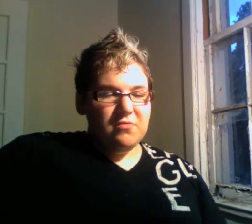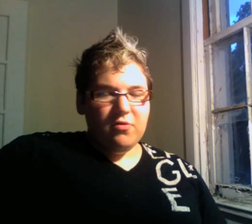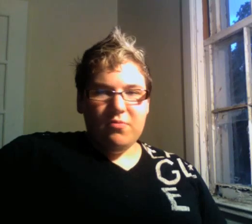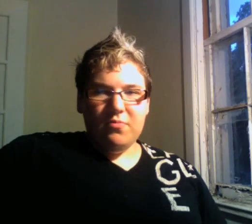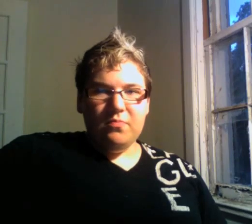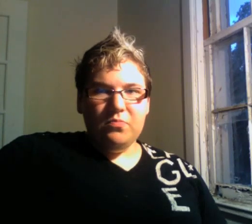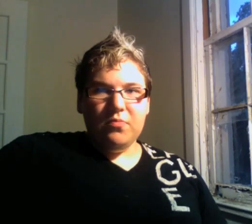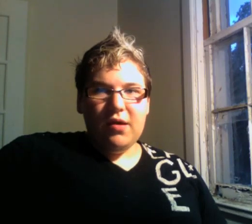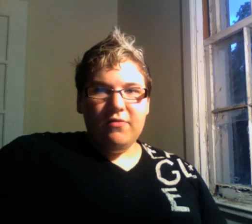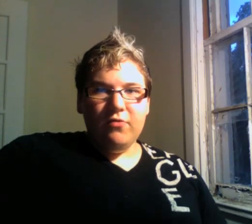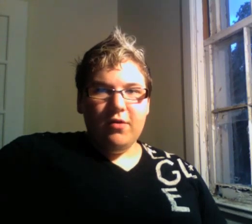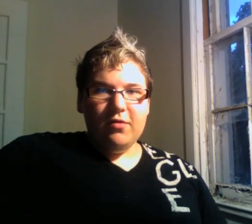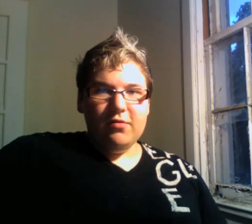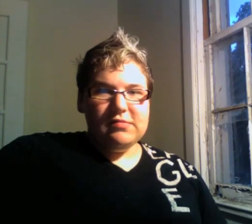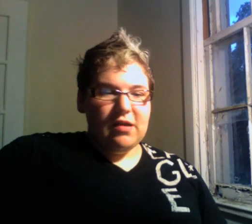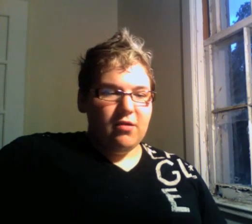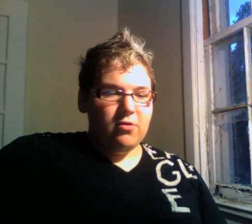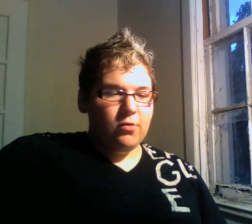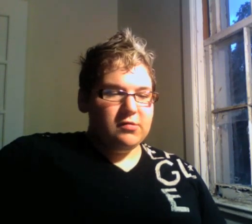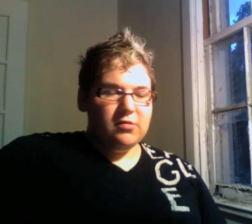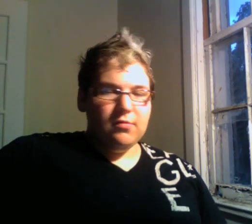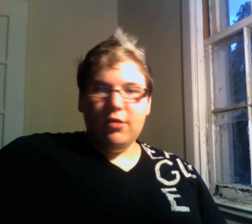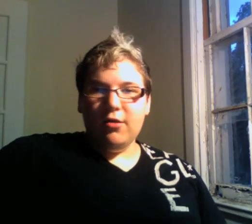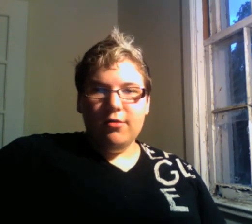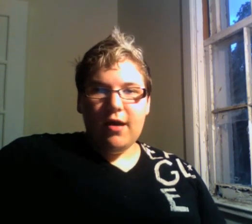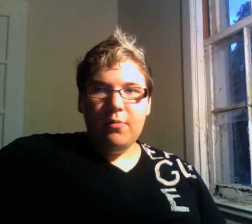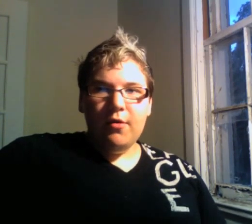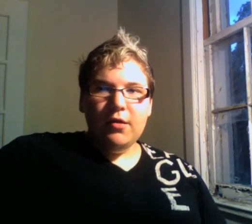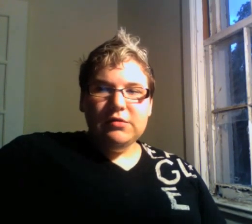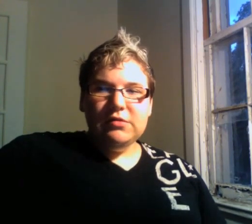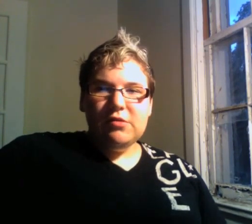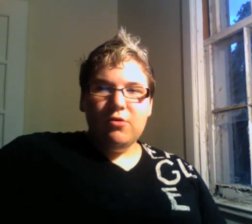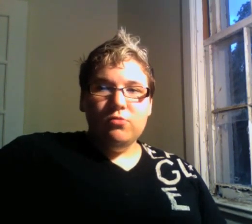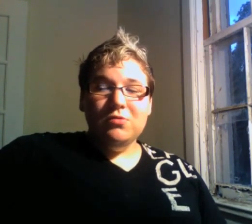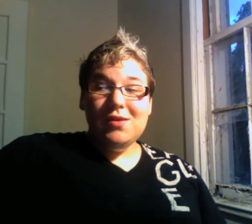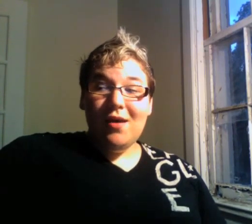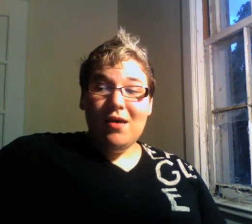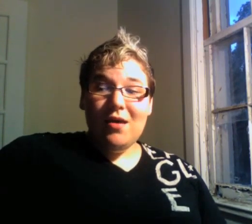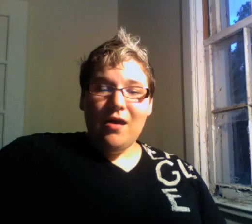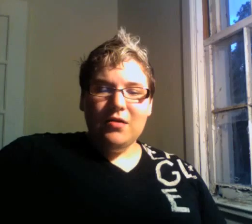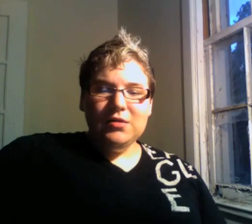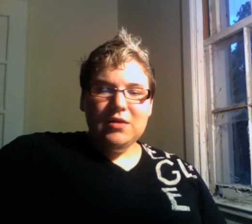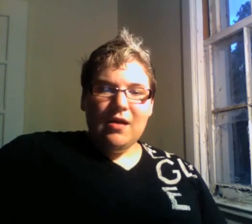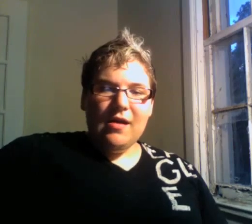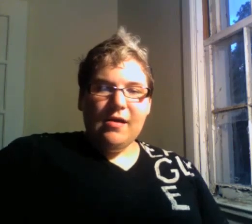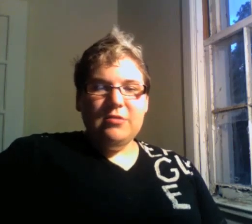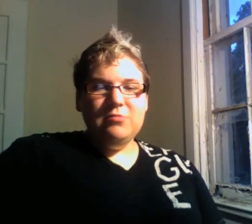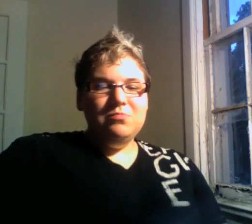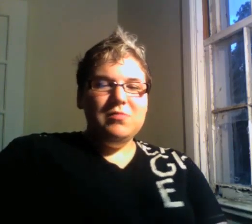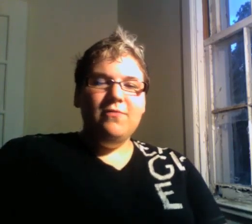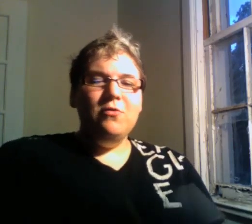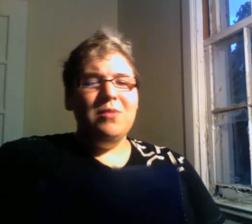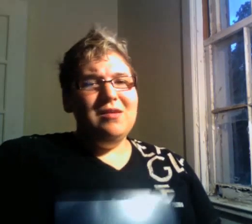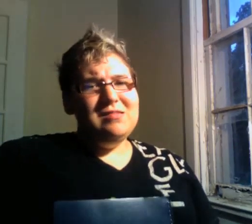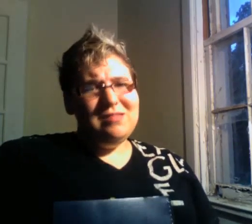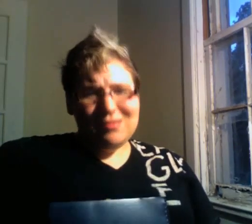from my friend Sarah who works in the plotter lab so yay um four minutes that's